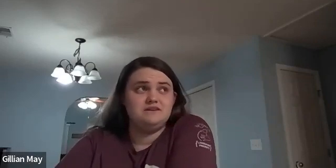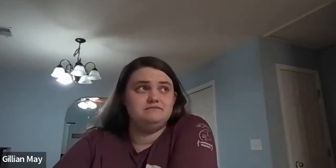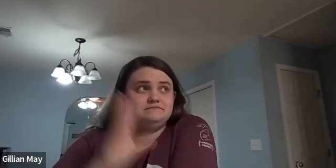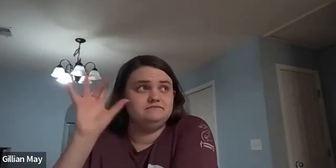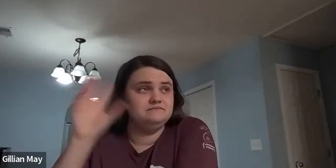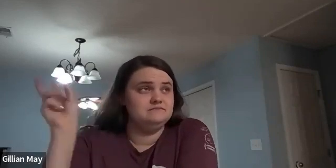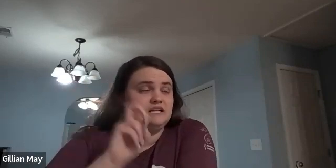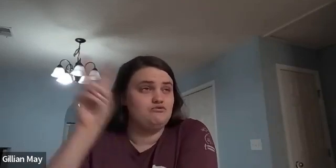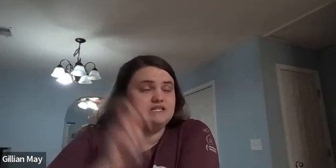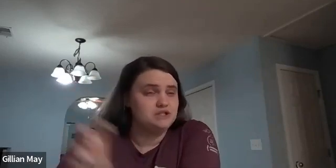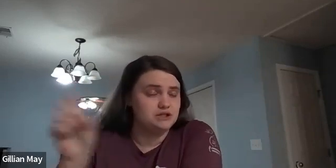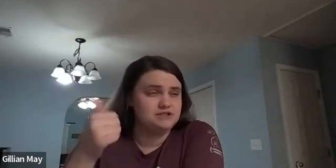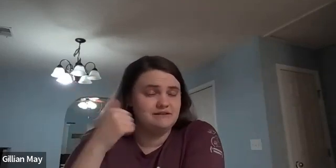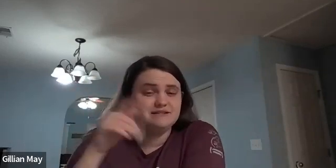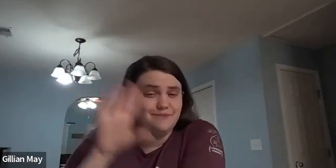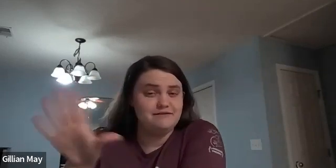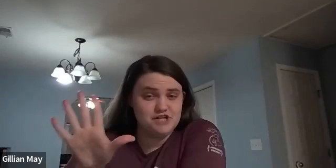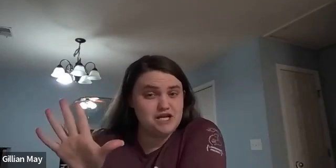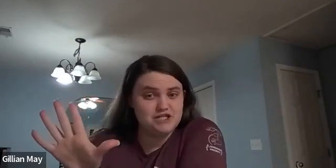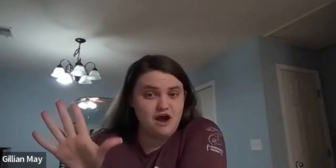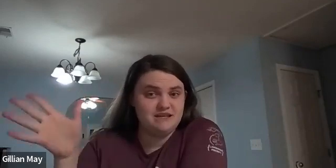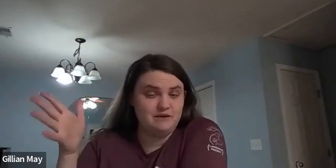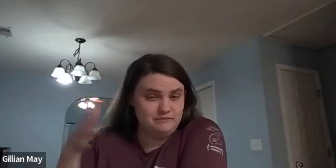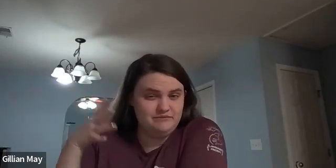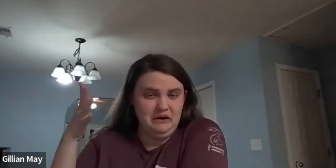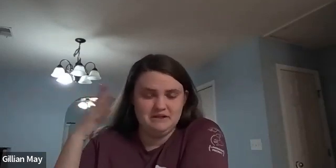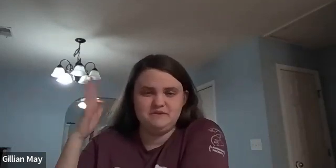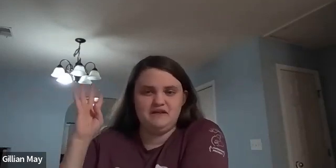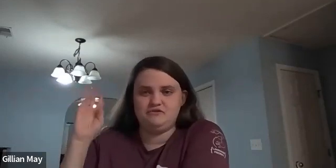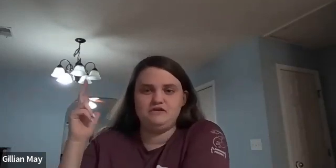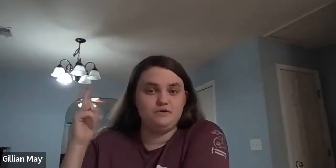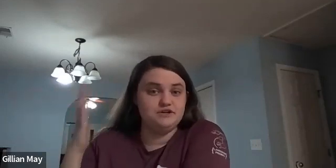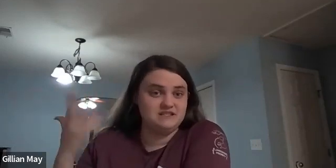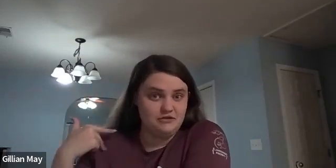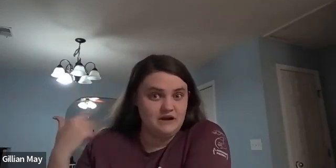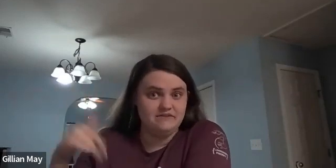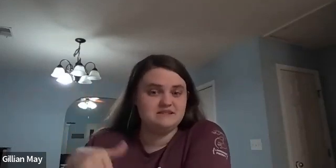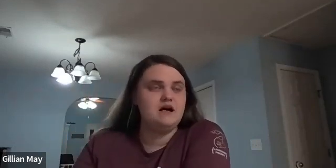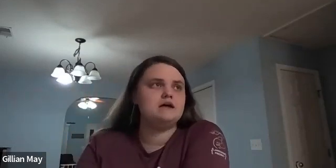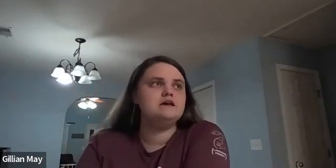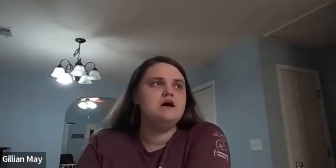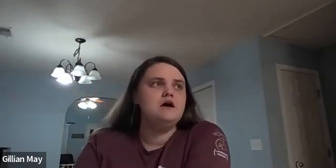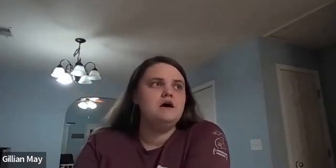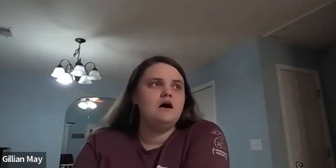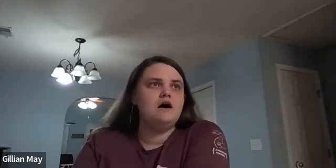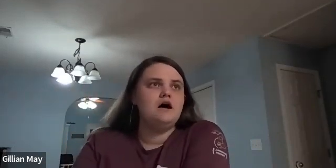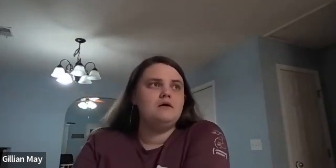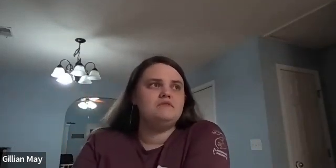the research, and this might have changed now because it's been like 3 or 4 years since I had this class,